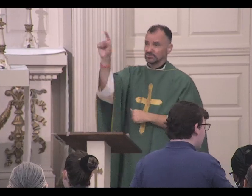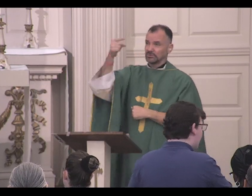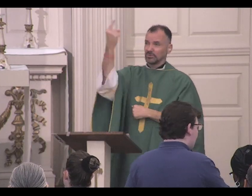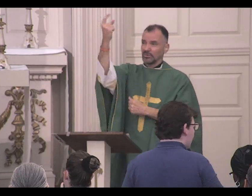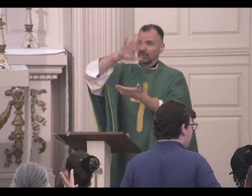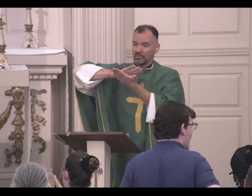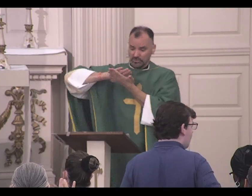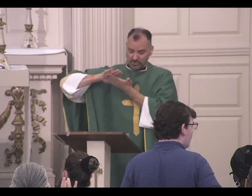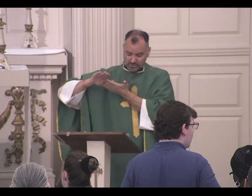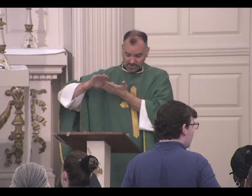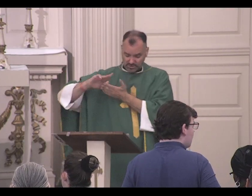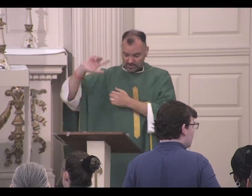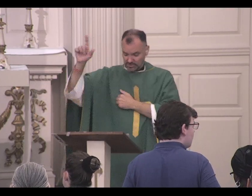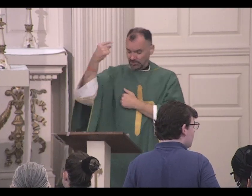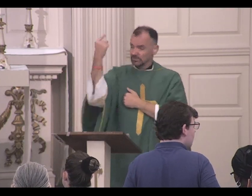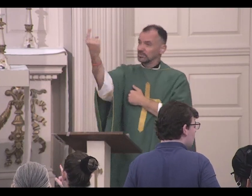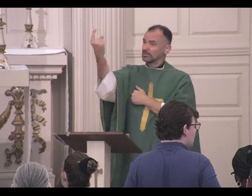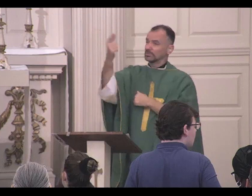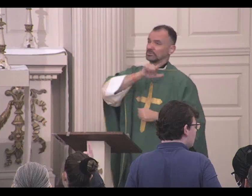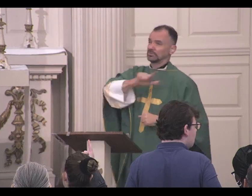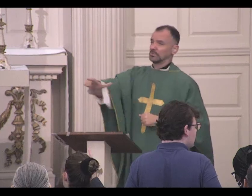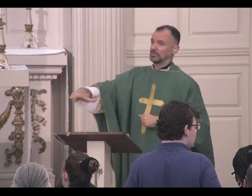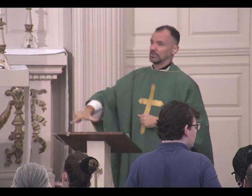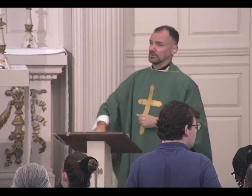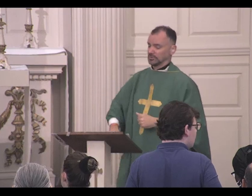the Most High. Jesus